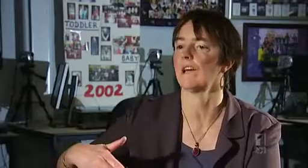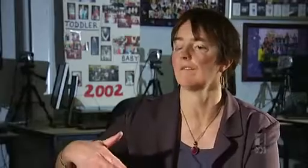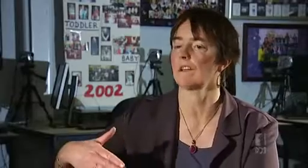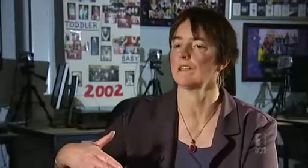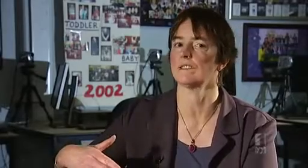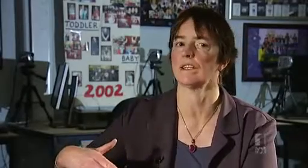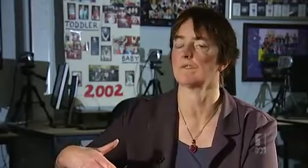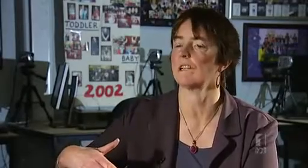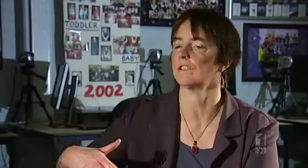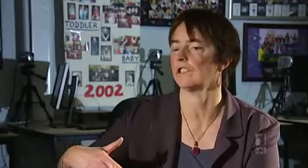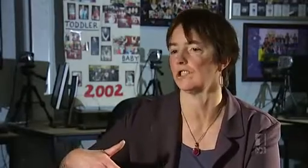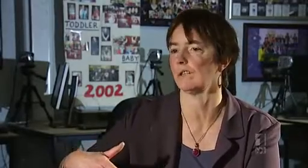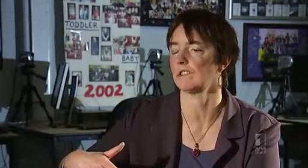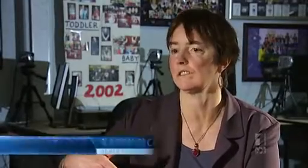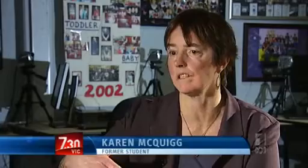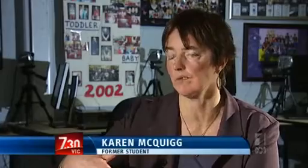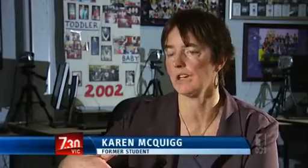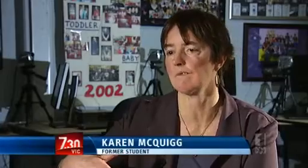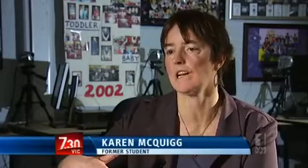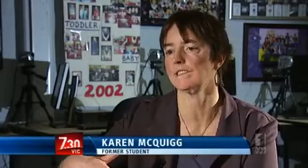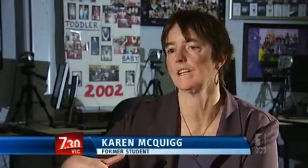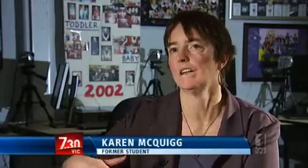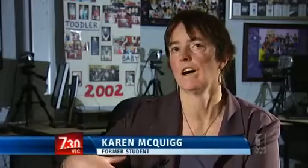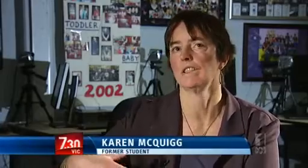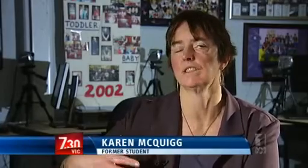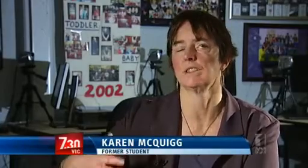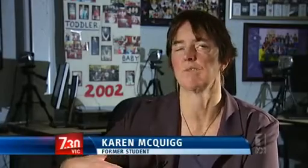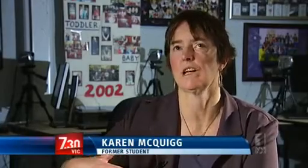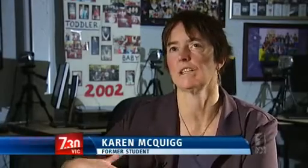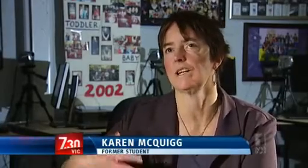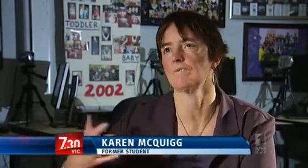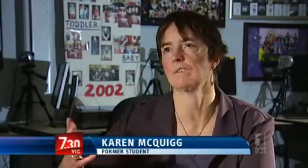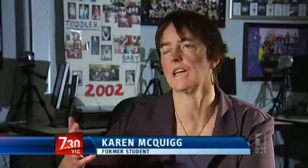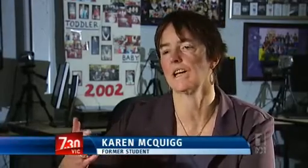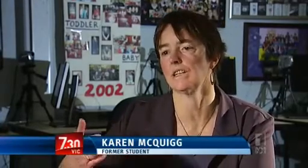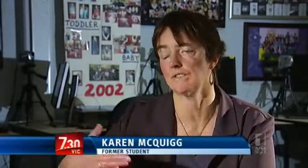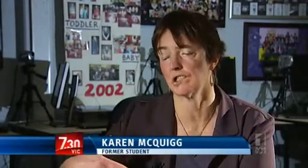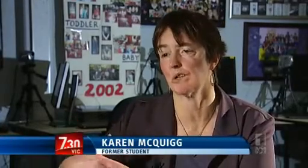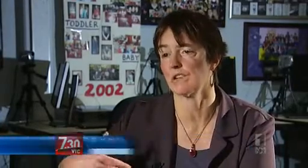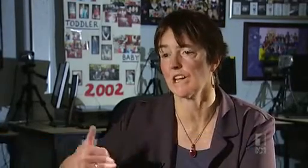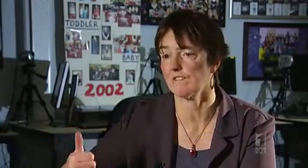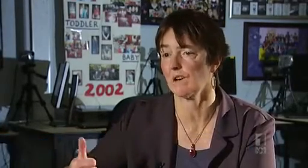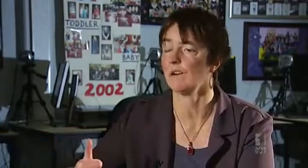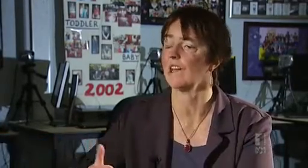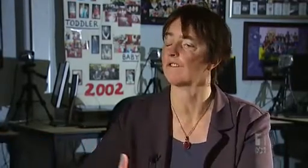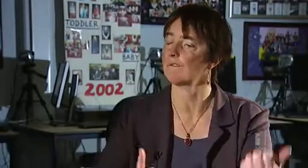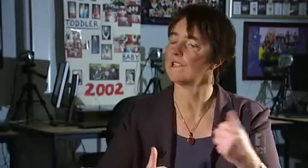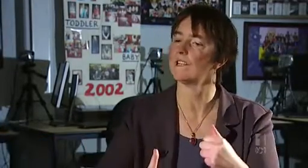me because I depend on interpreters in the workplace. I use about 10 hours for interpreting every week for